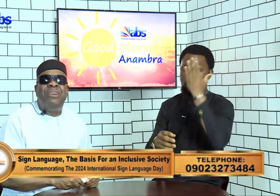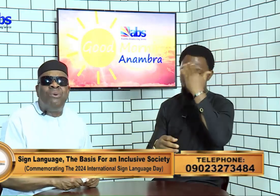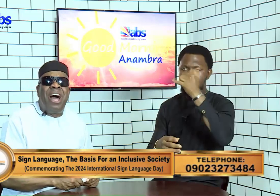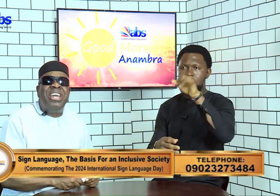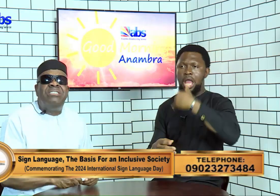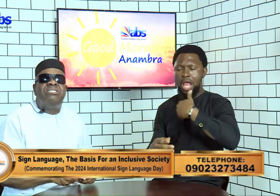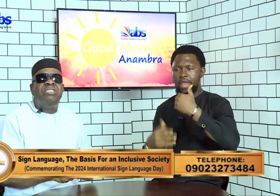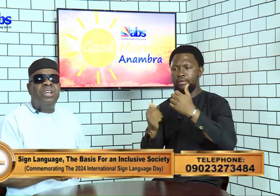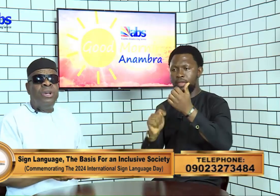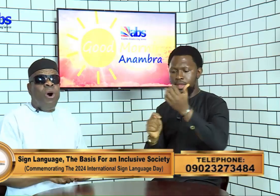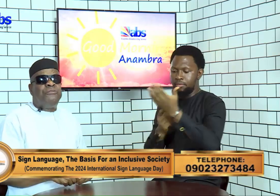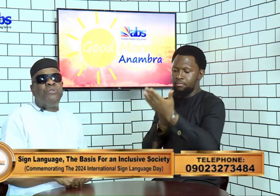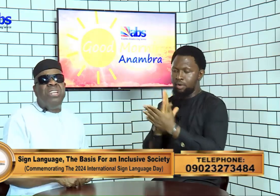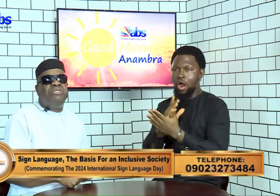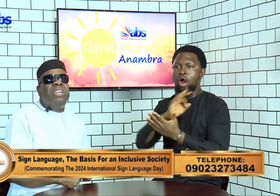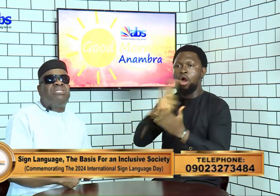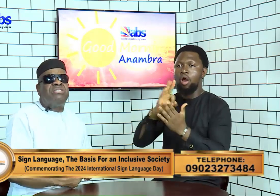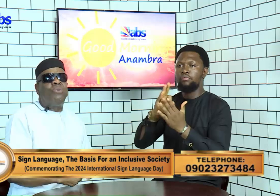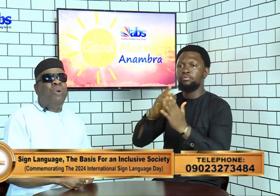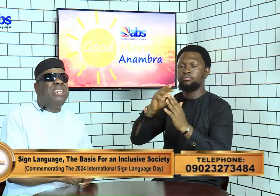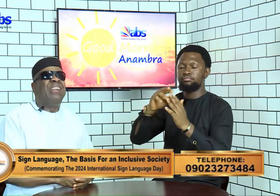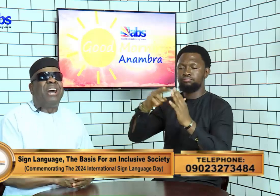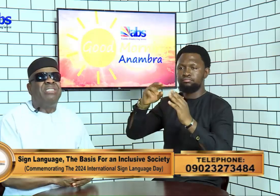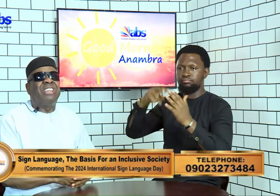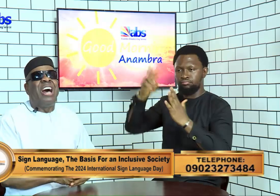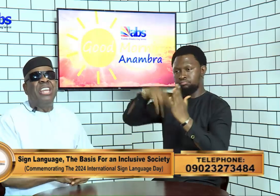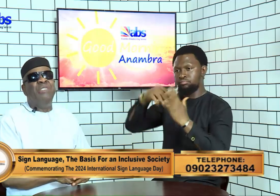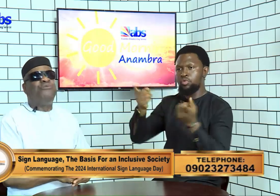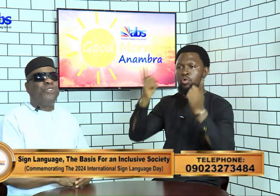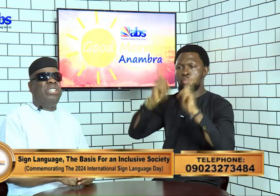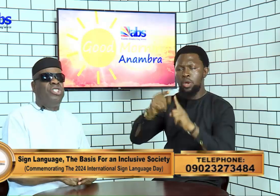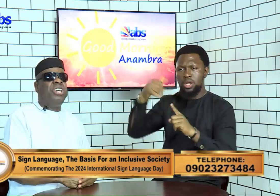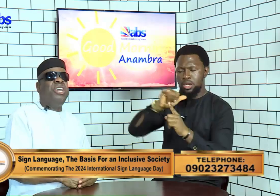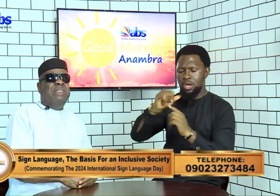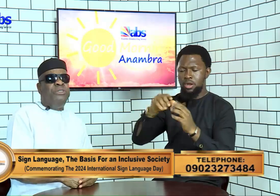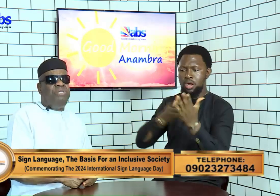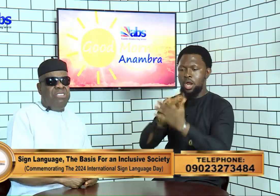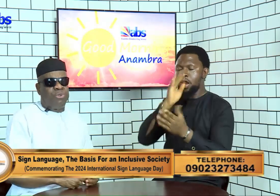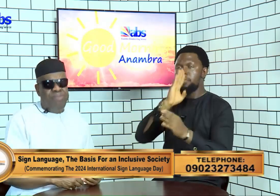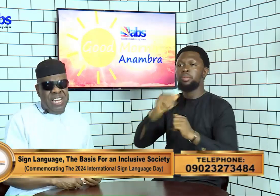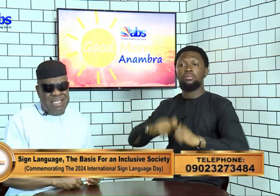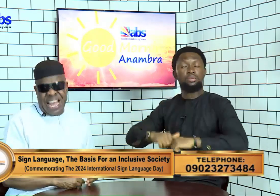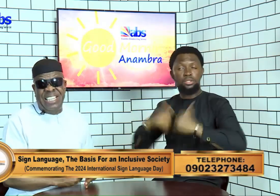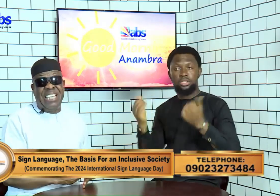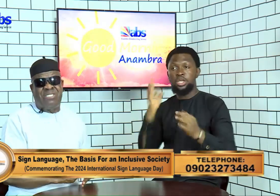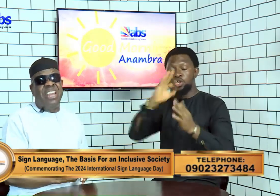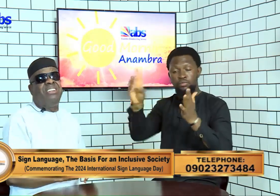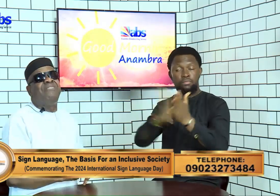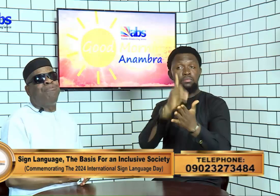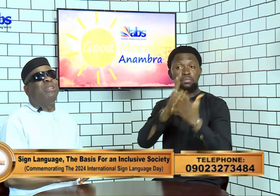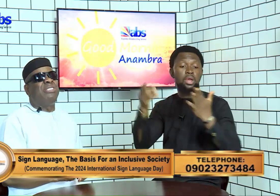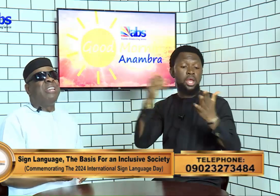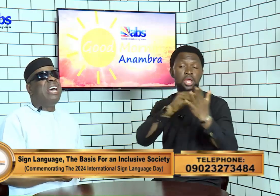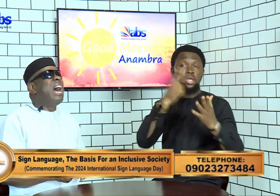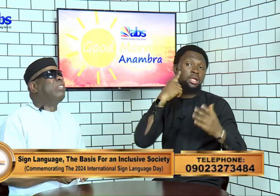have a right of redress when their rights are infringed. If you discriminate against a